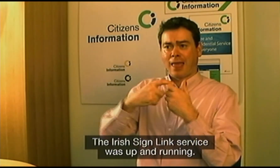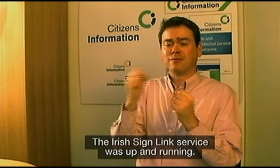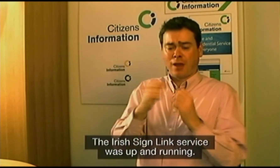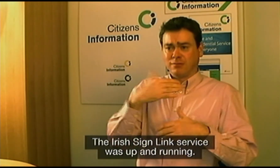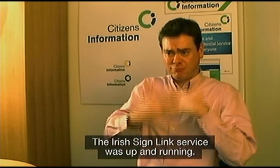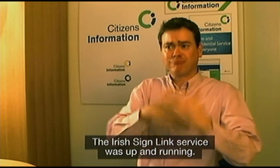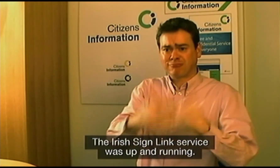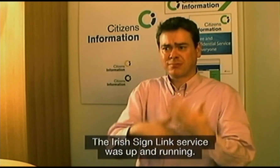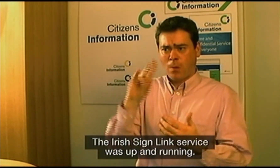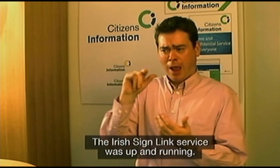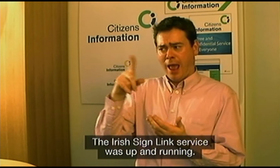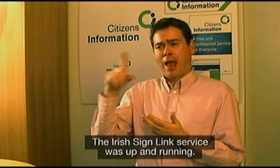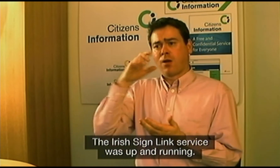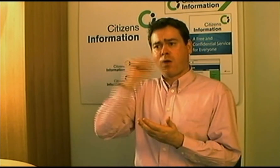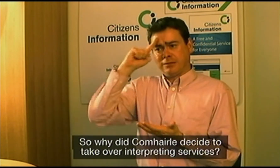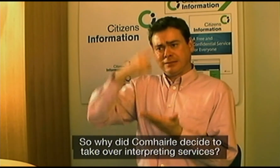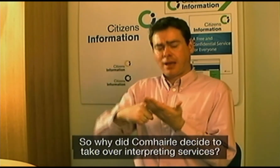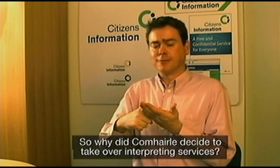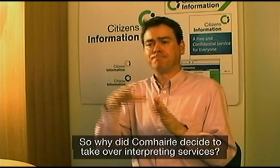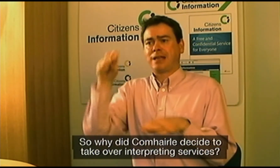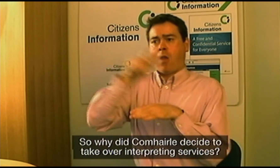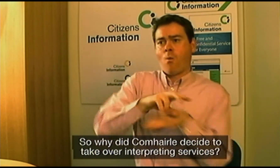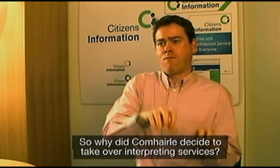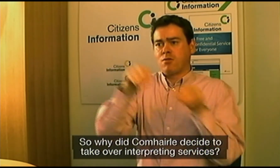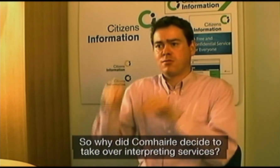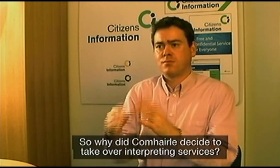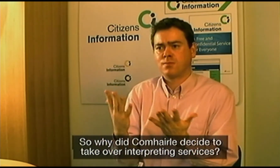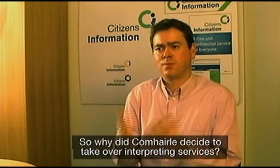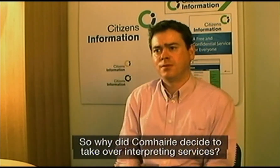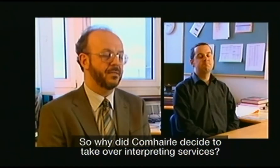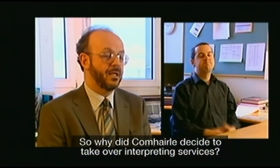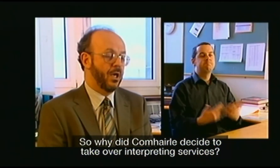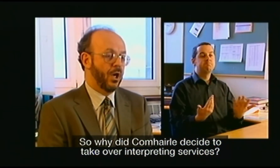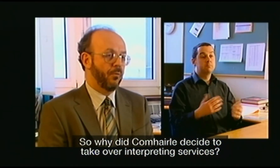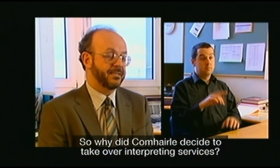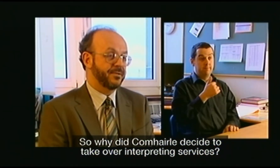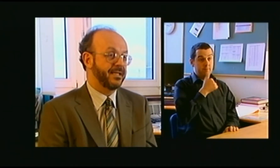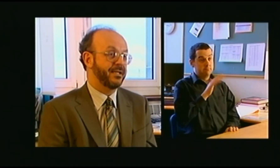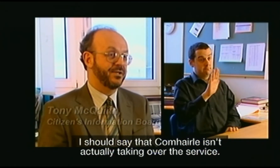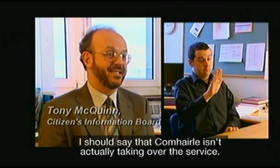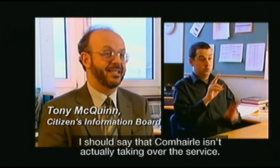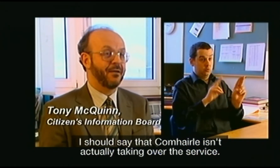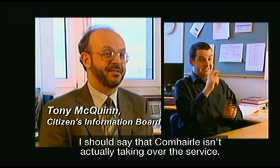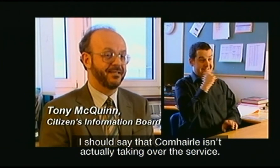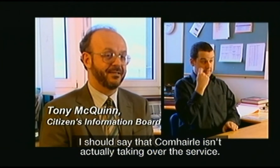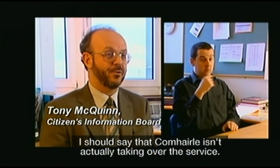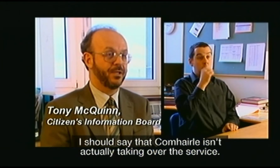Sign Link service was up and running. So why did Corla decide to take over interpreting services? Well, I suppose then I should say at the outset that Corla